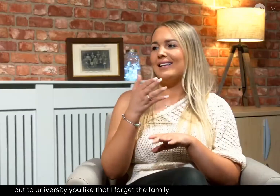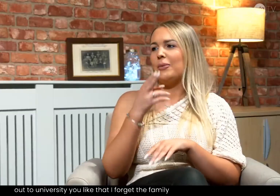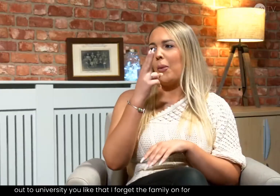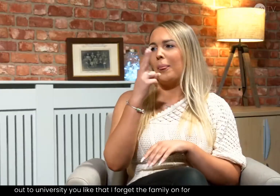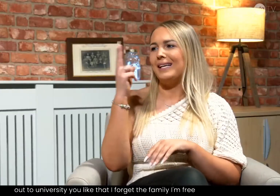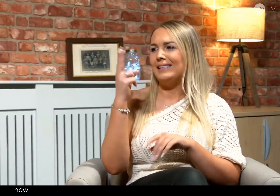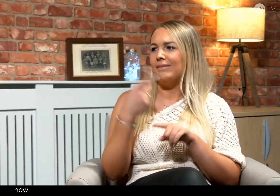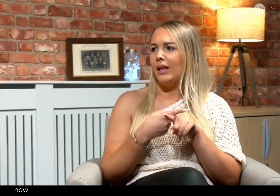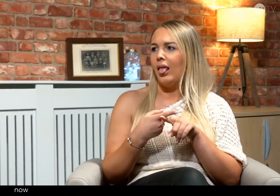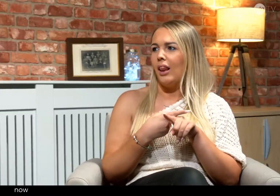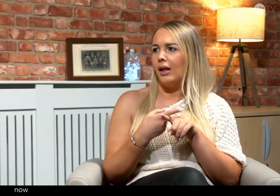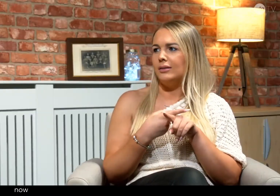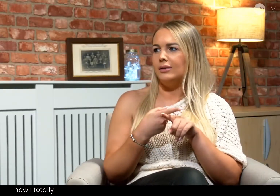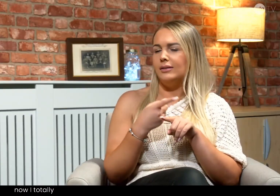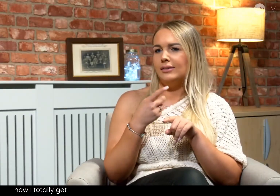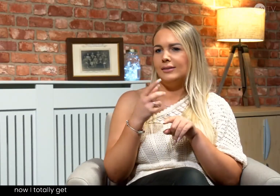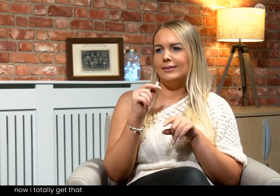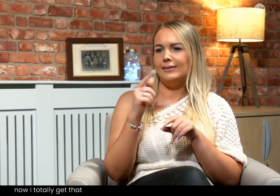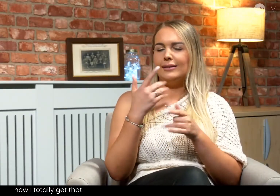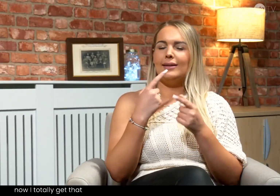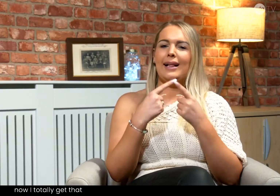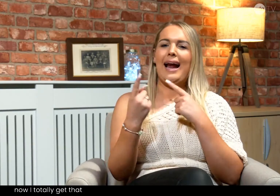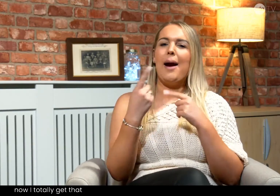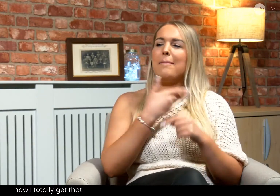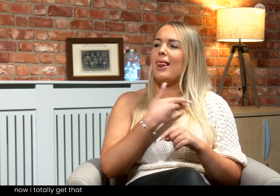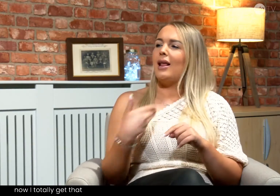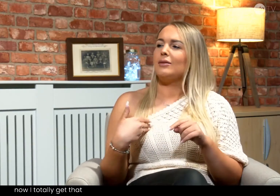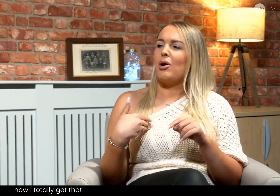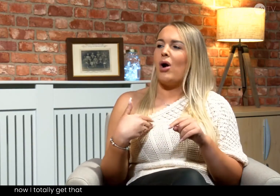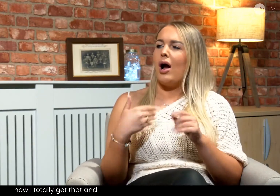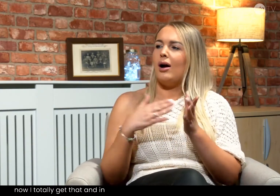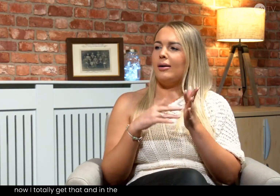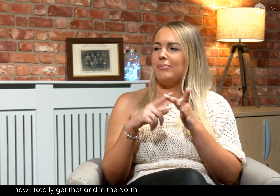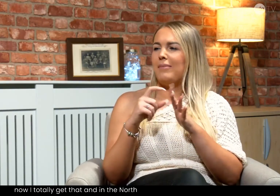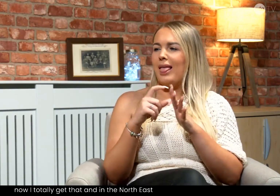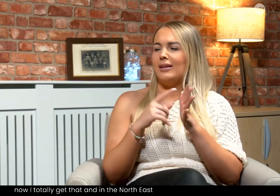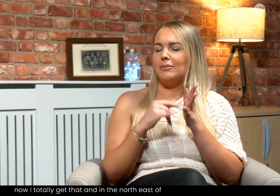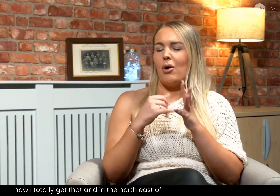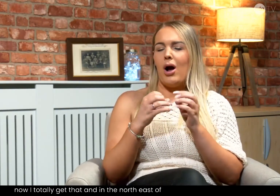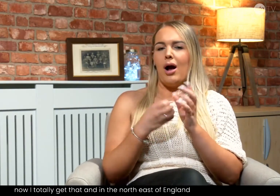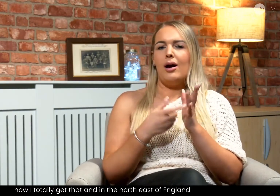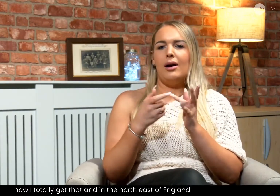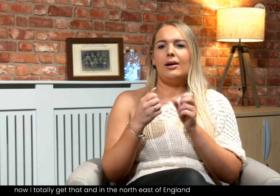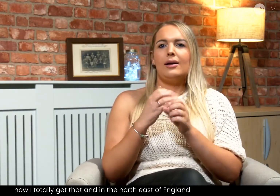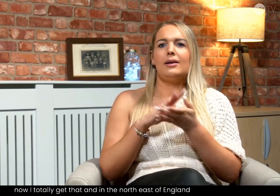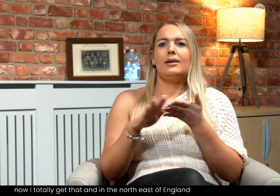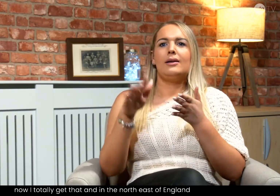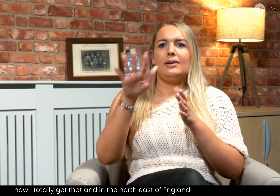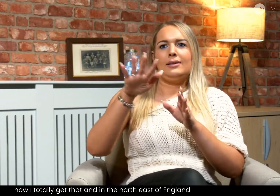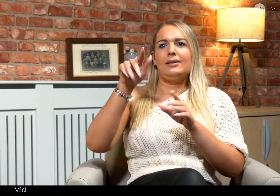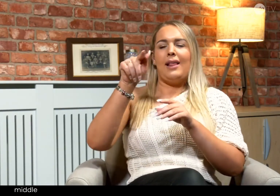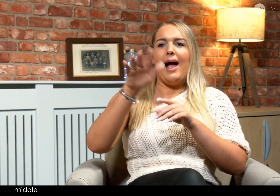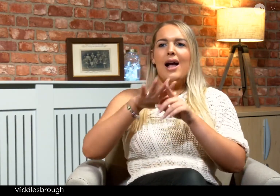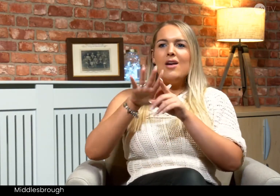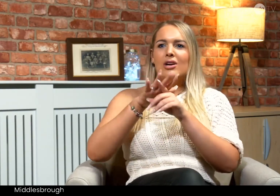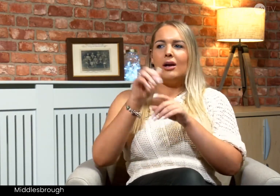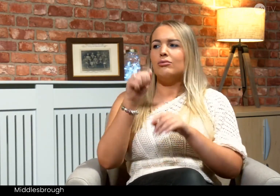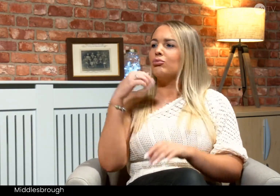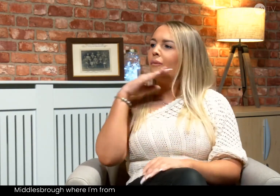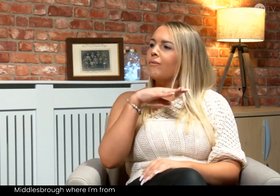get that. And in the northeast of England, in Middlesbrough, where I'm from, that